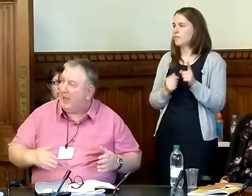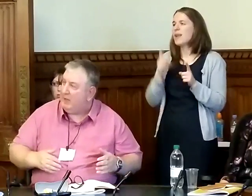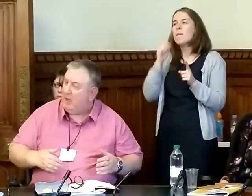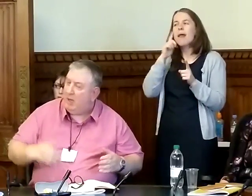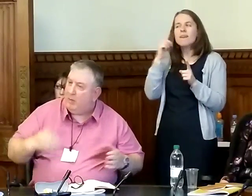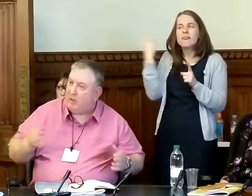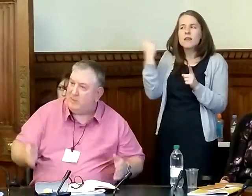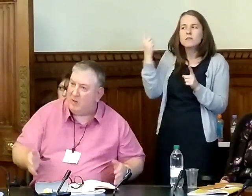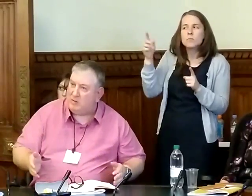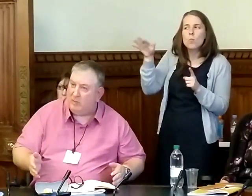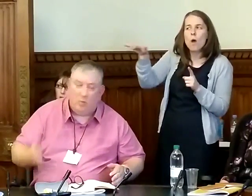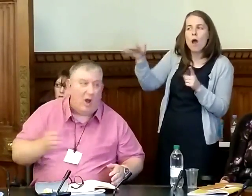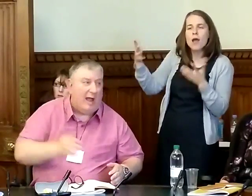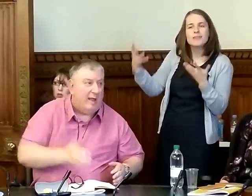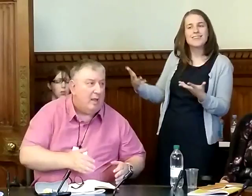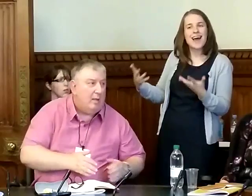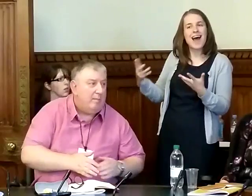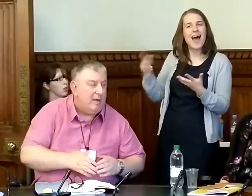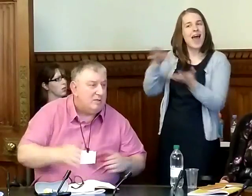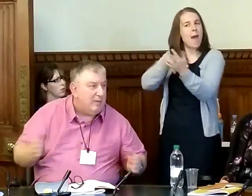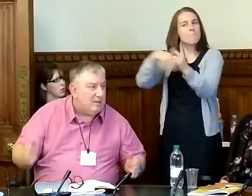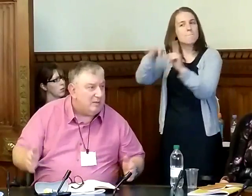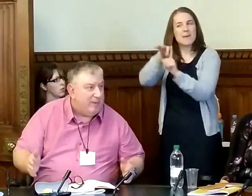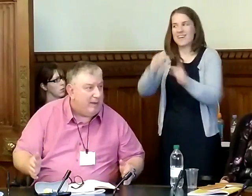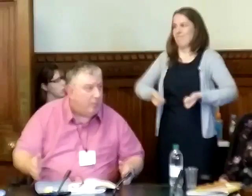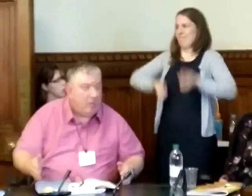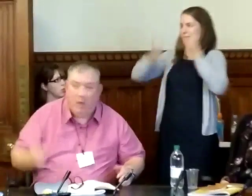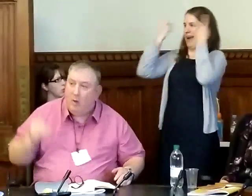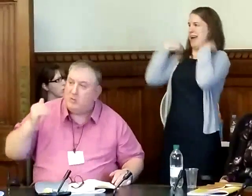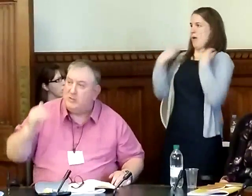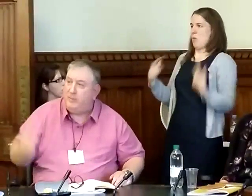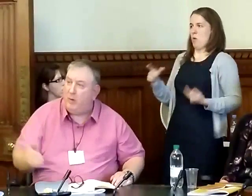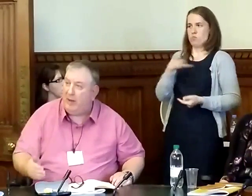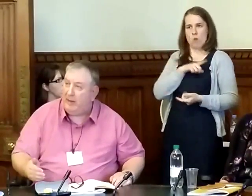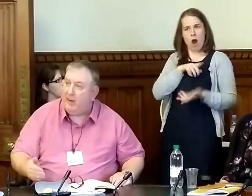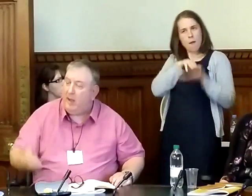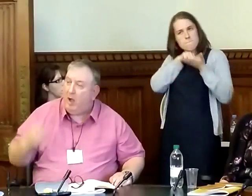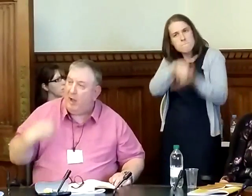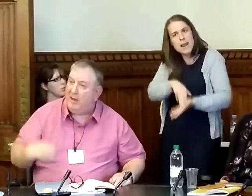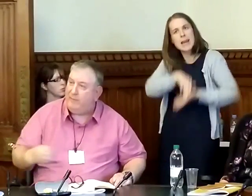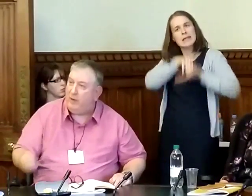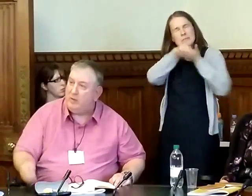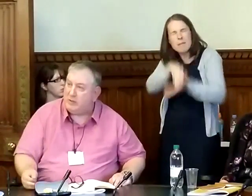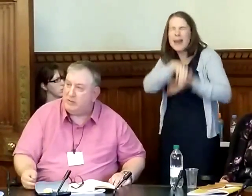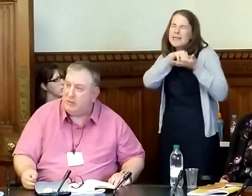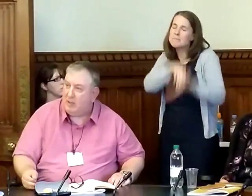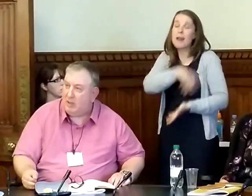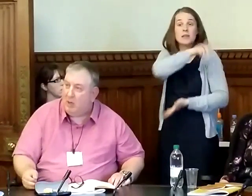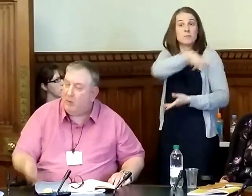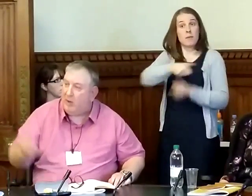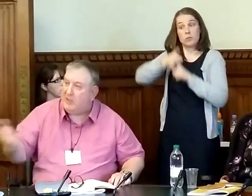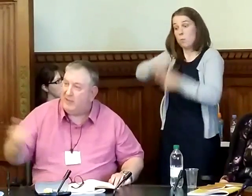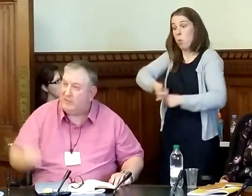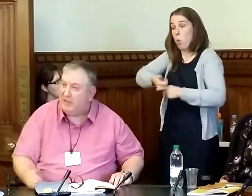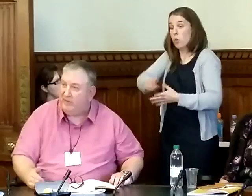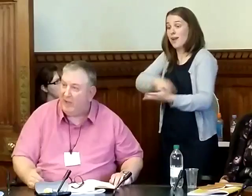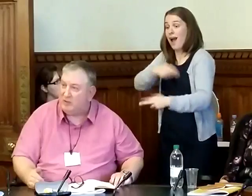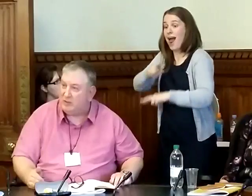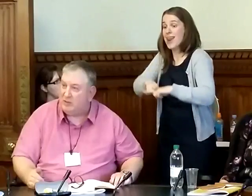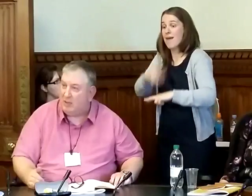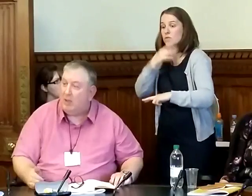actually understand when I spoke to them why millions and millions of people were supporting ILF users when